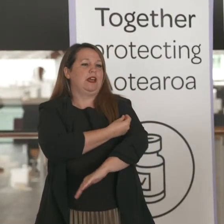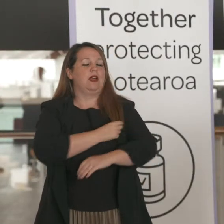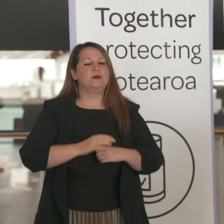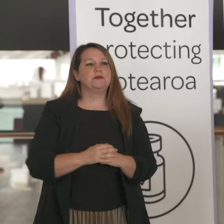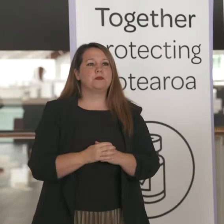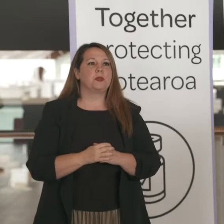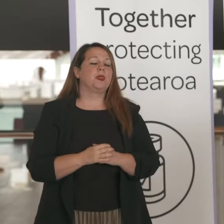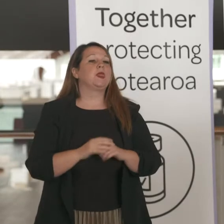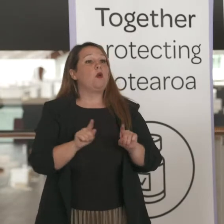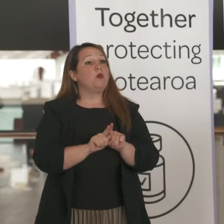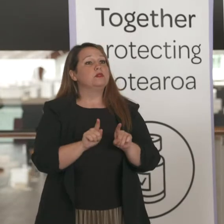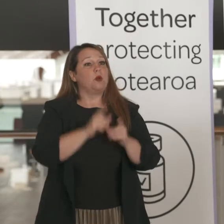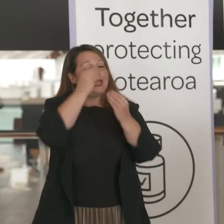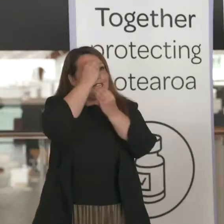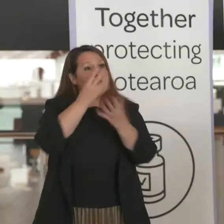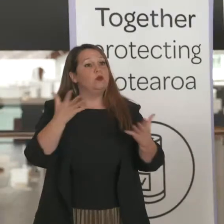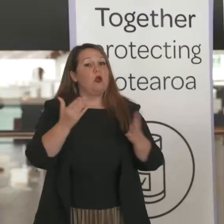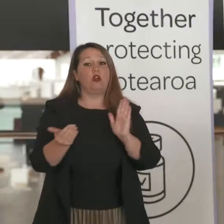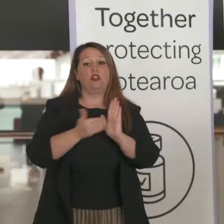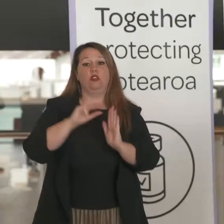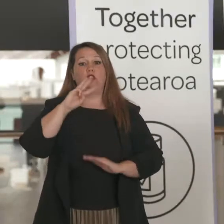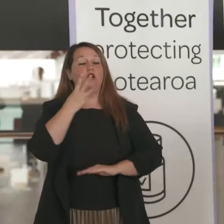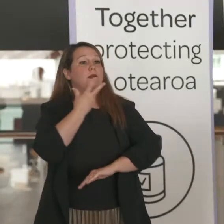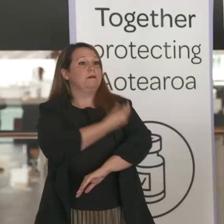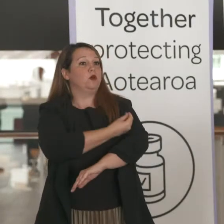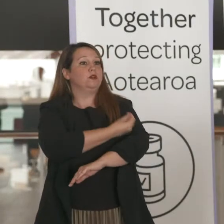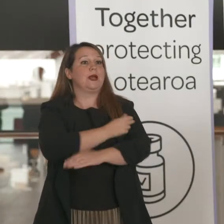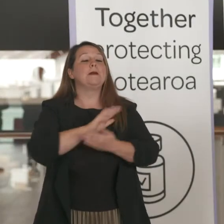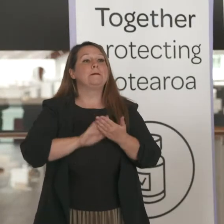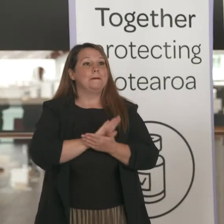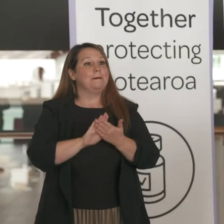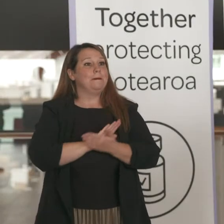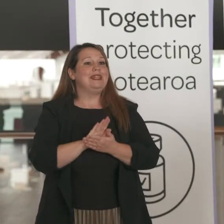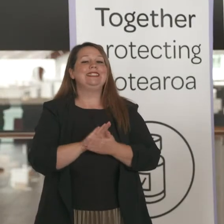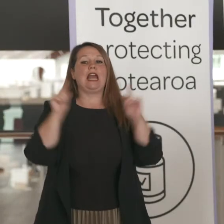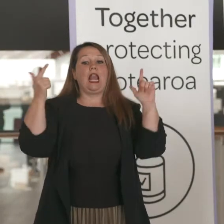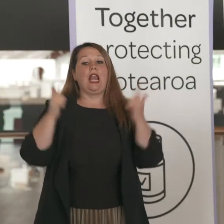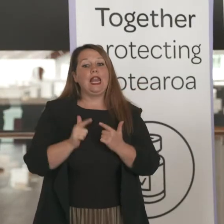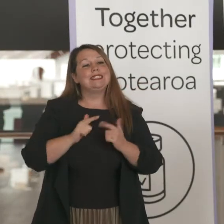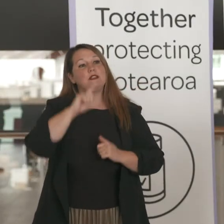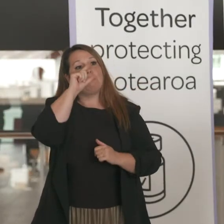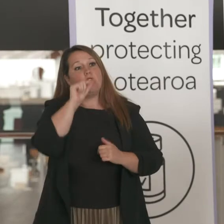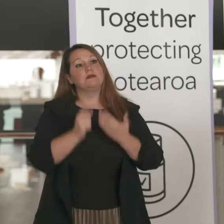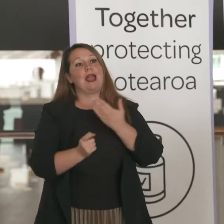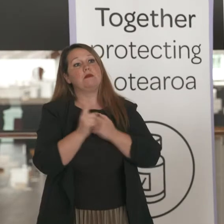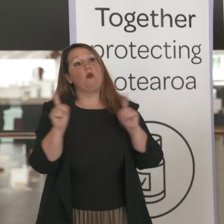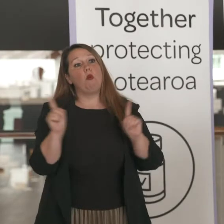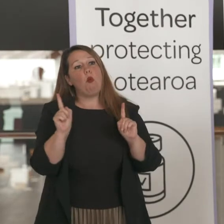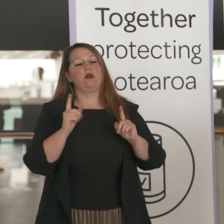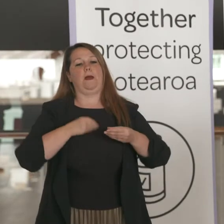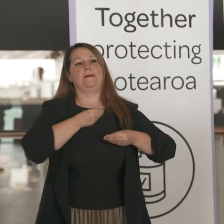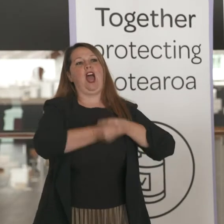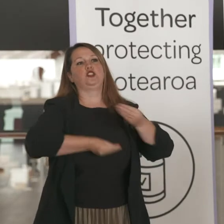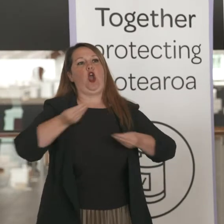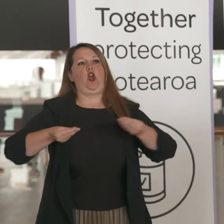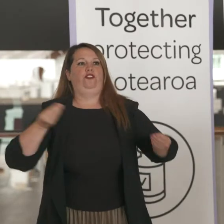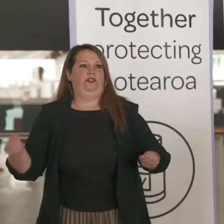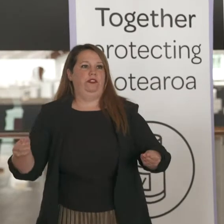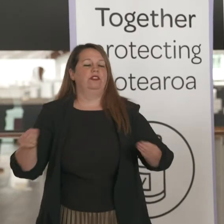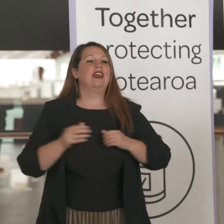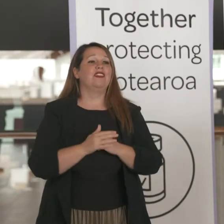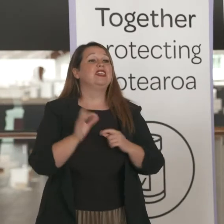is getting boosted also reduces your likelihood of passing on COVID-19 to others. And that's